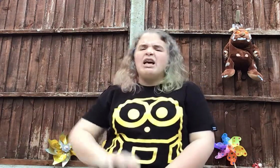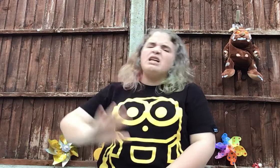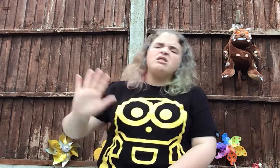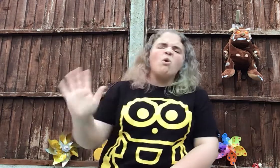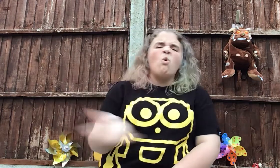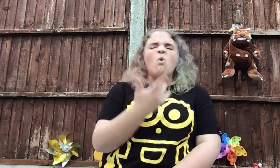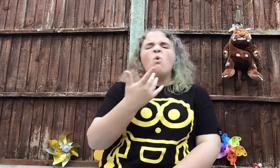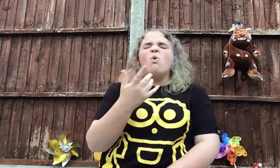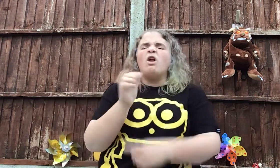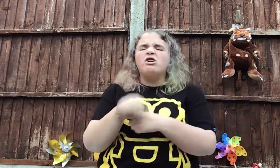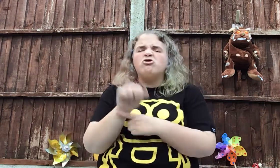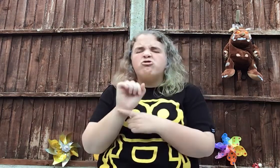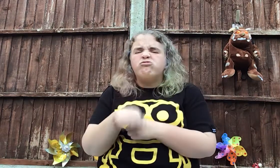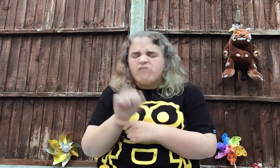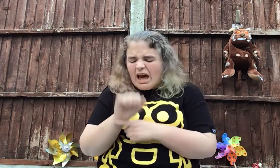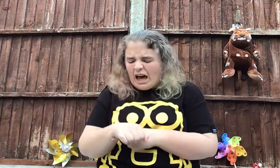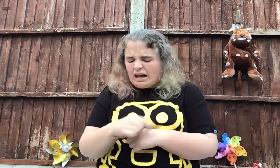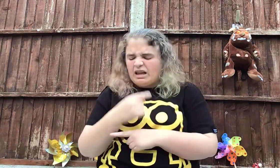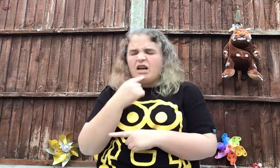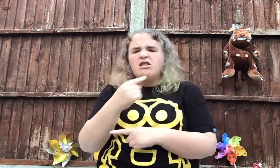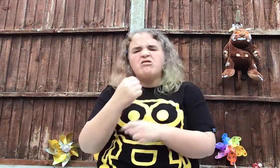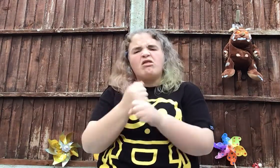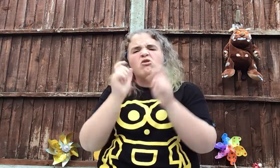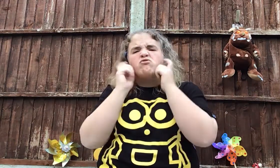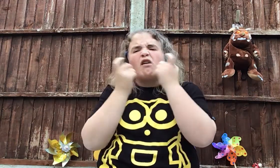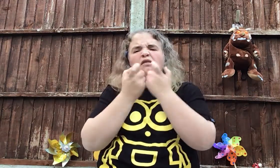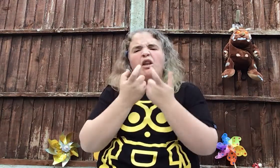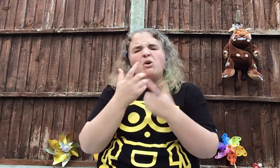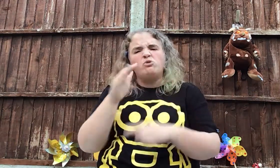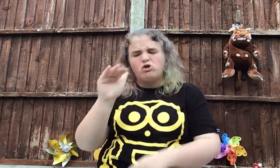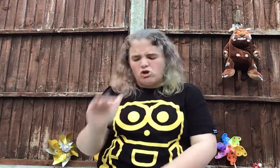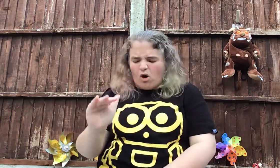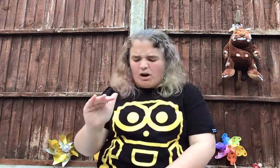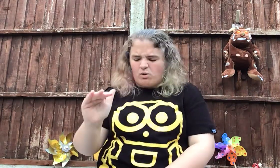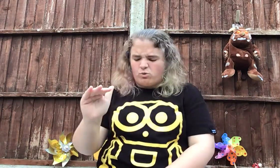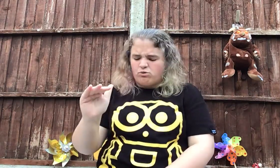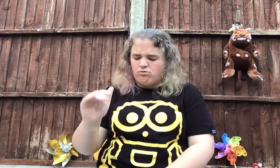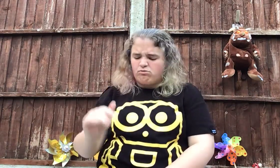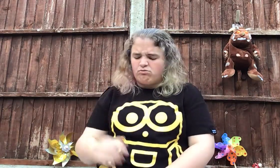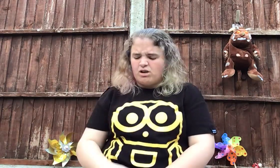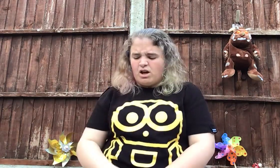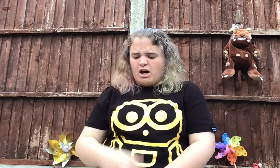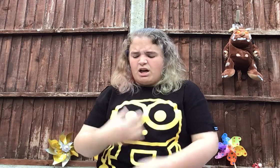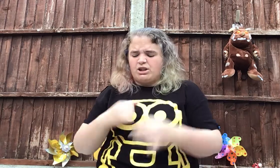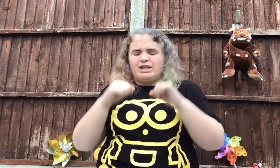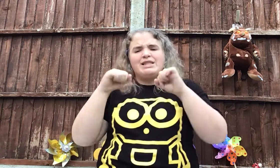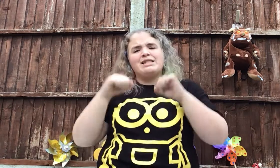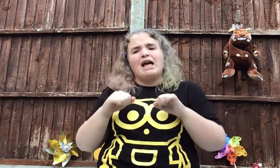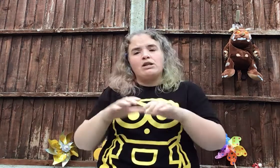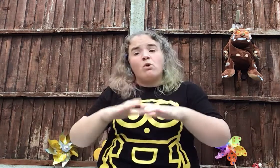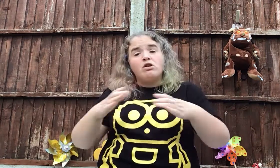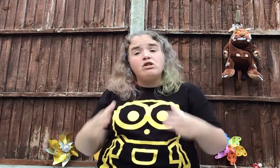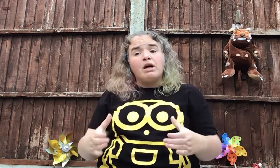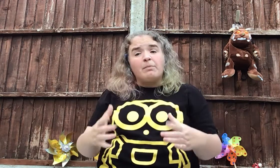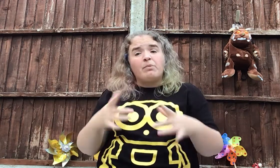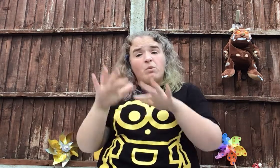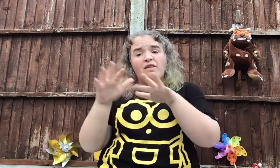It's all a trick, said the Gruffalo's child, as she sat on the stump where the